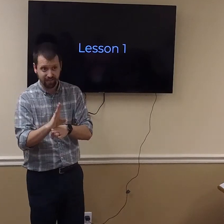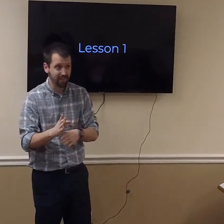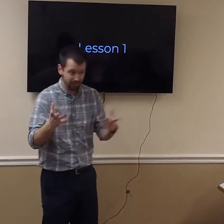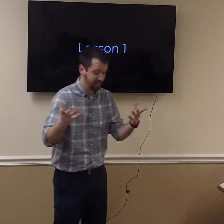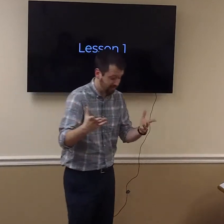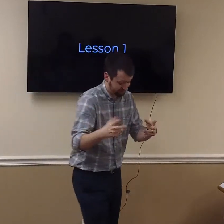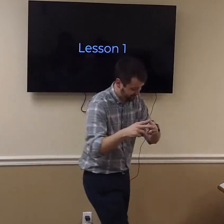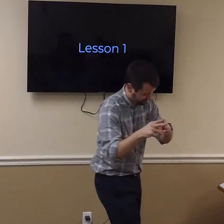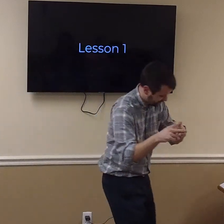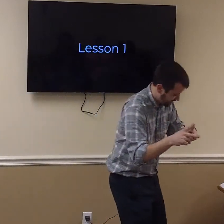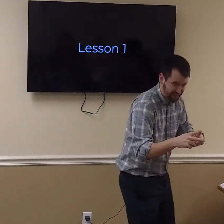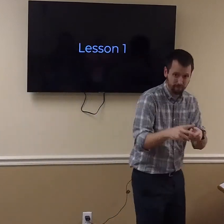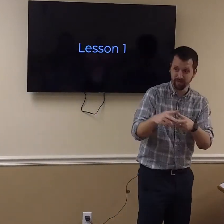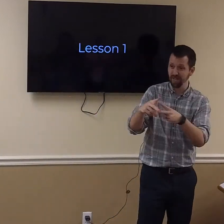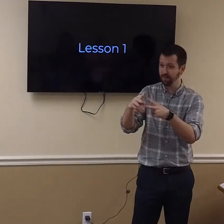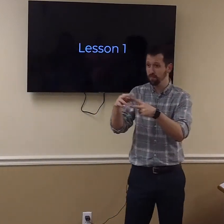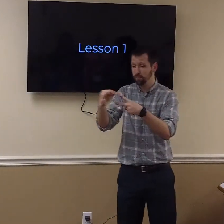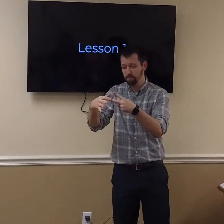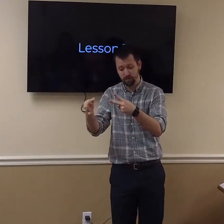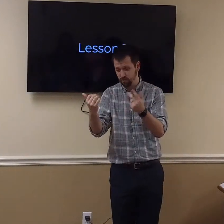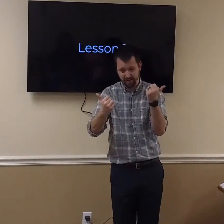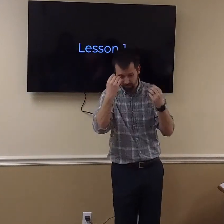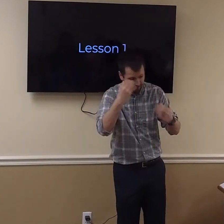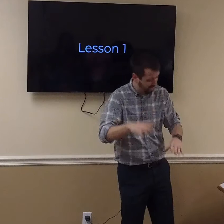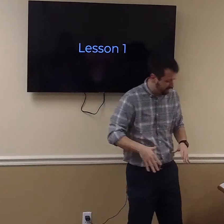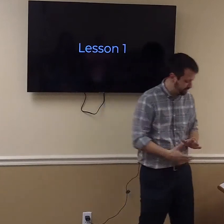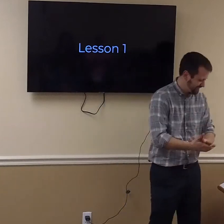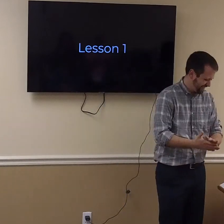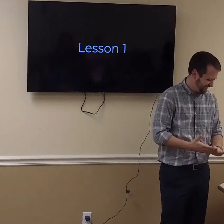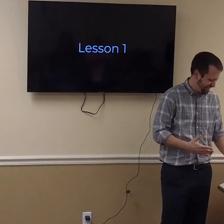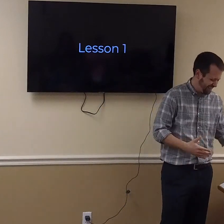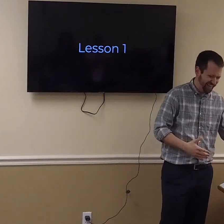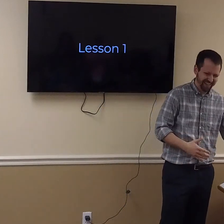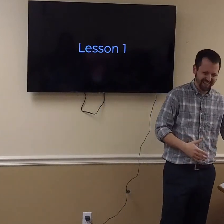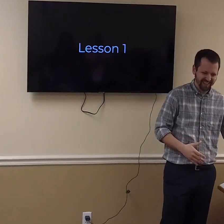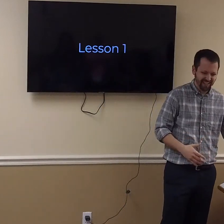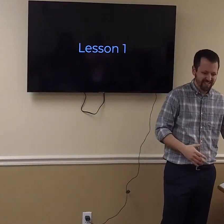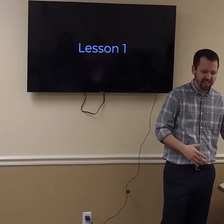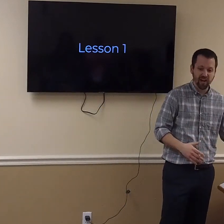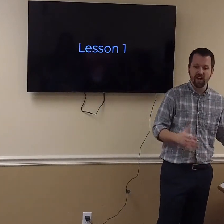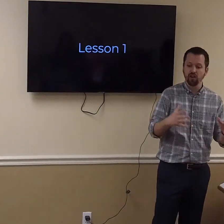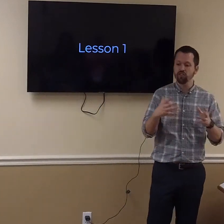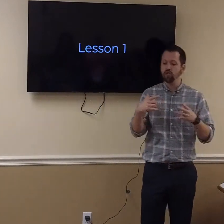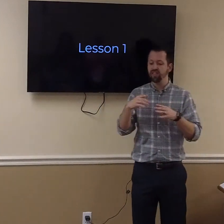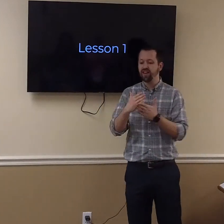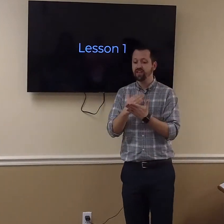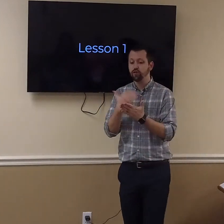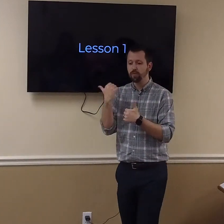So, pick which one. I don't care. So, and I also, this lesson, if you remember